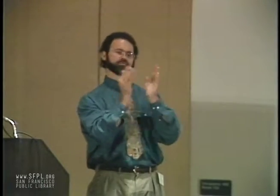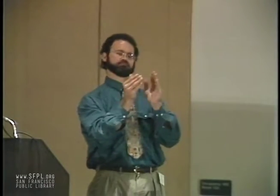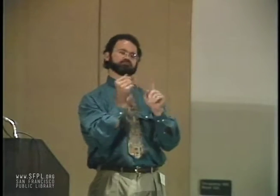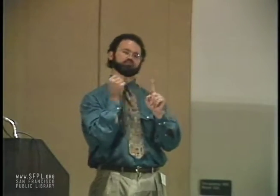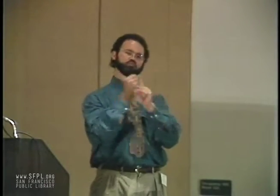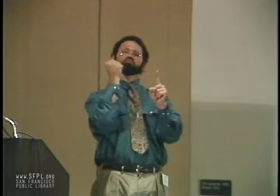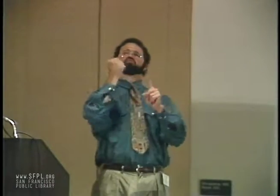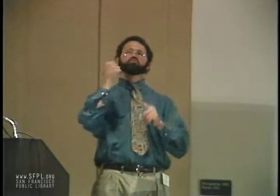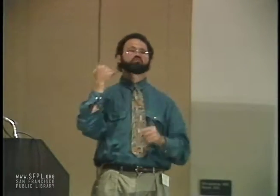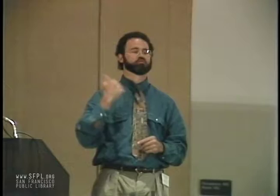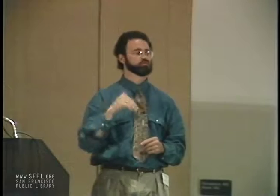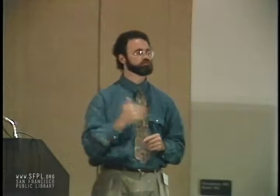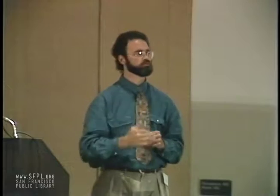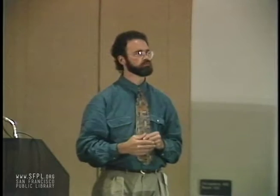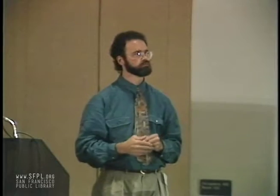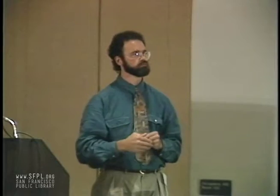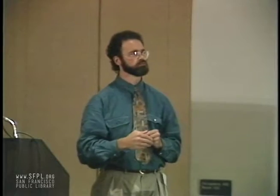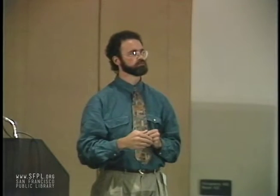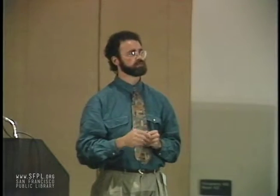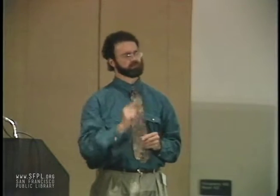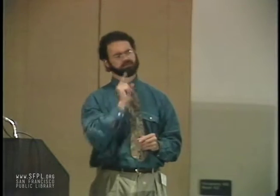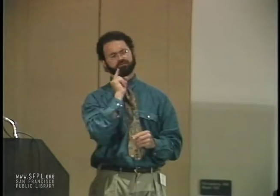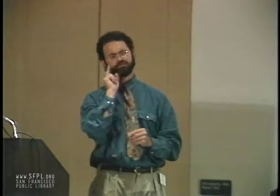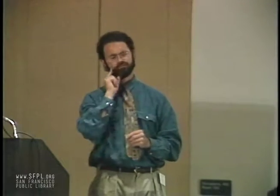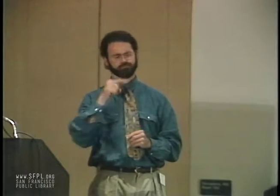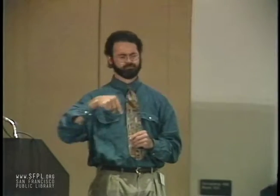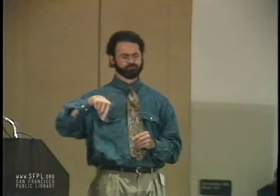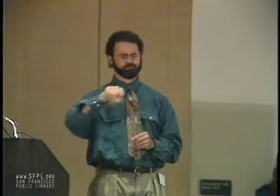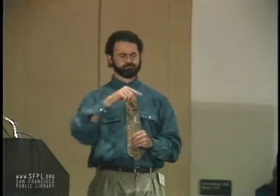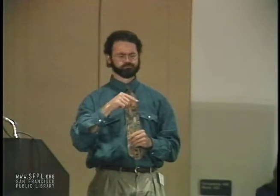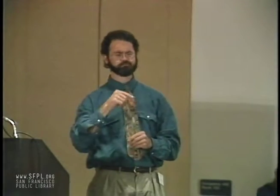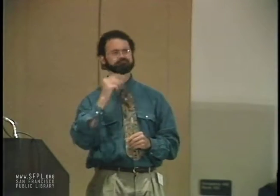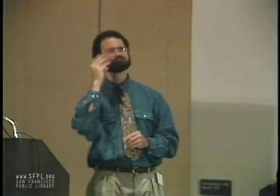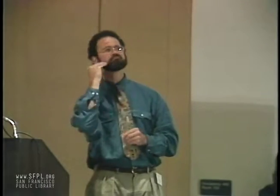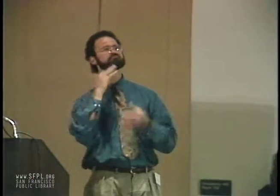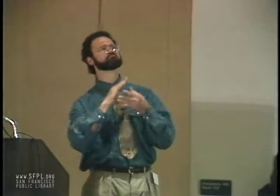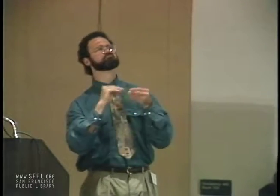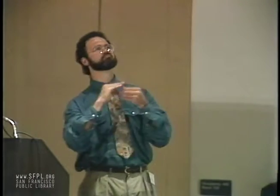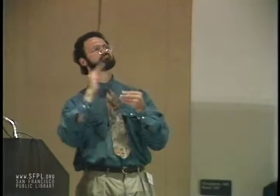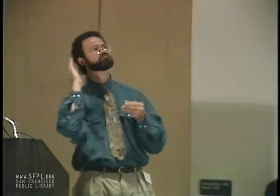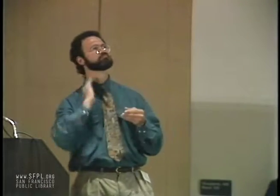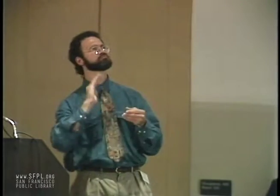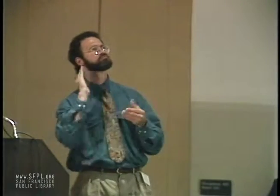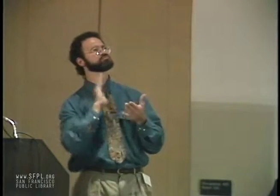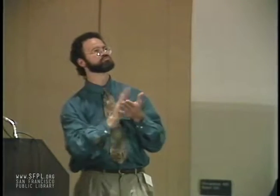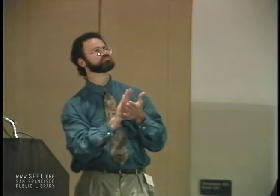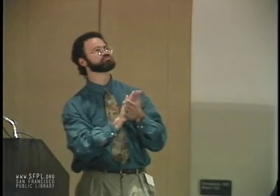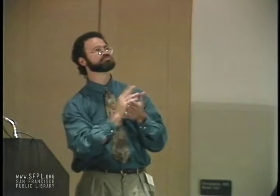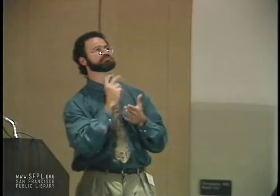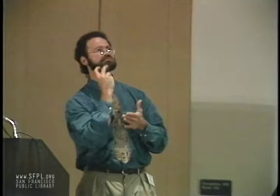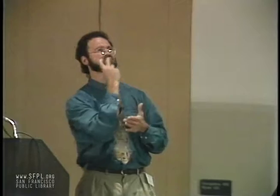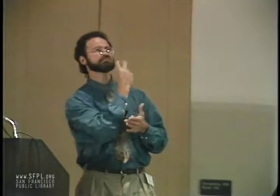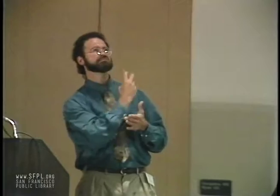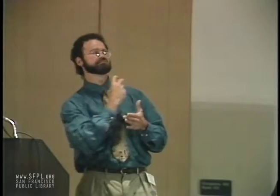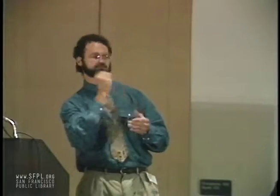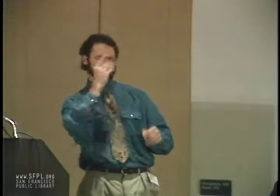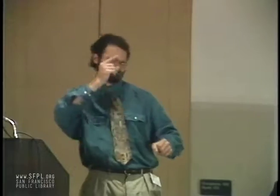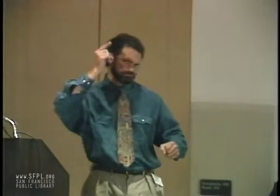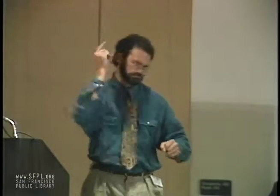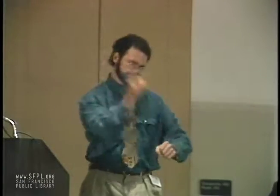And this play sequels a lot of experiences of deaf people, but one of them that was particularly poignant was about a